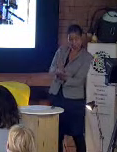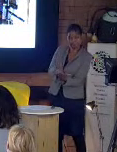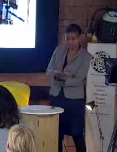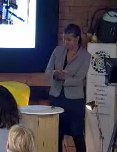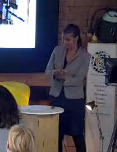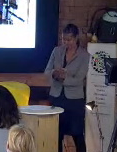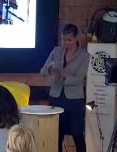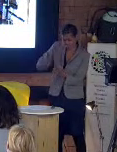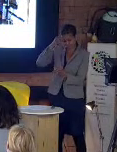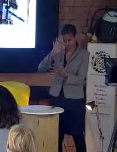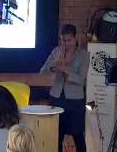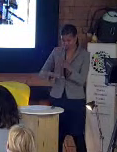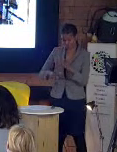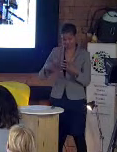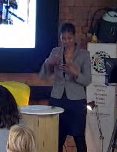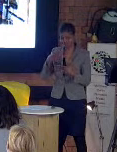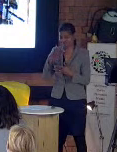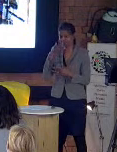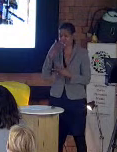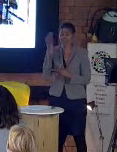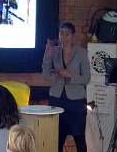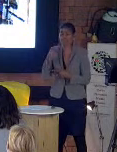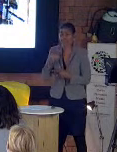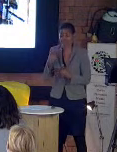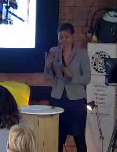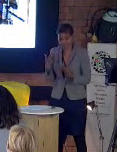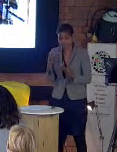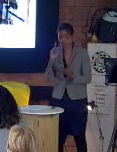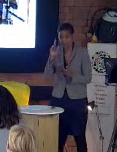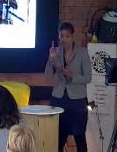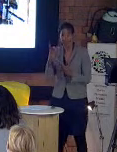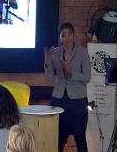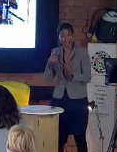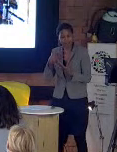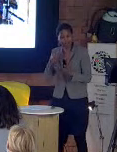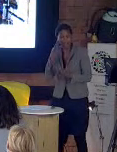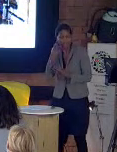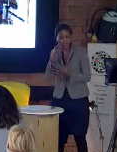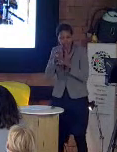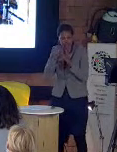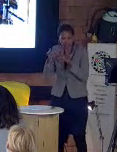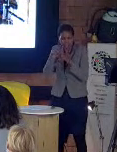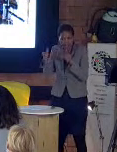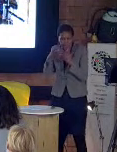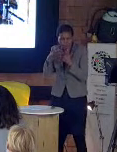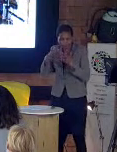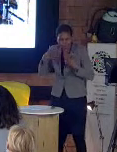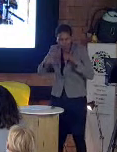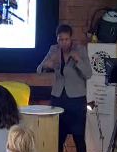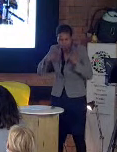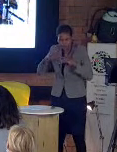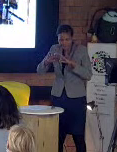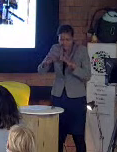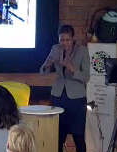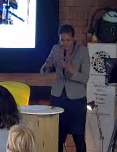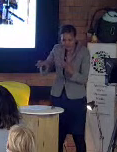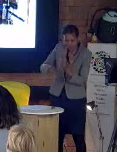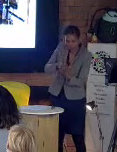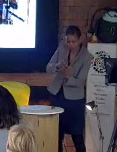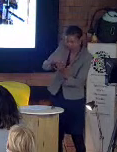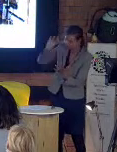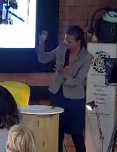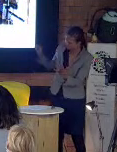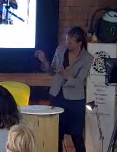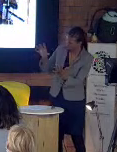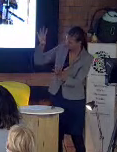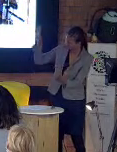ago, and yeah, I definitely want to try out and be more ambitious about this kind of things. I think now